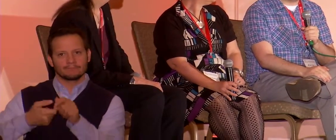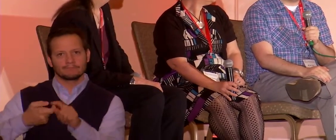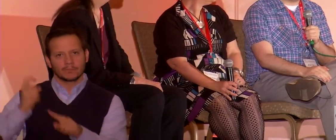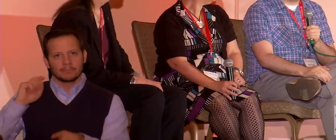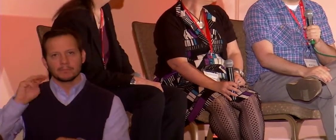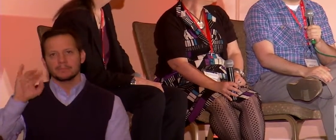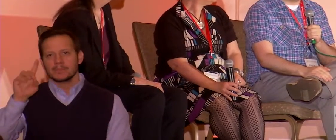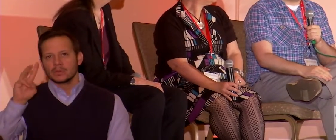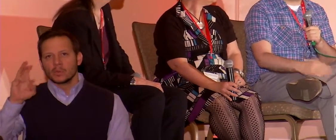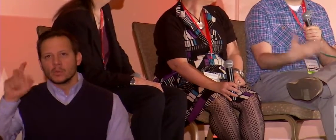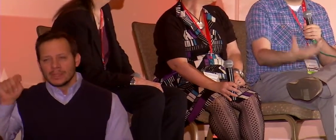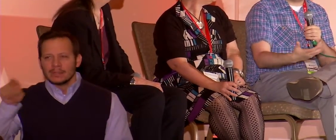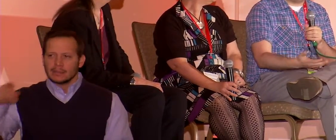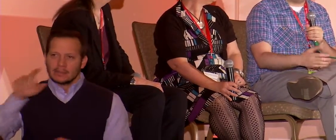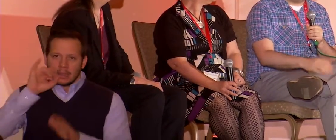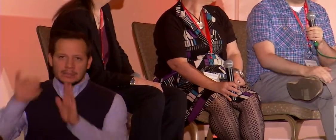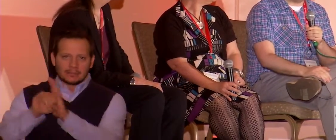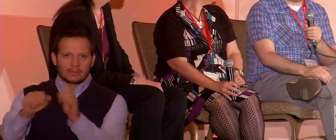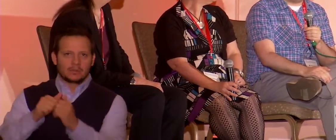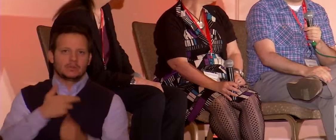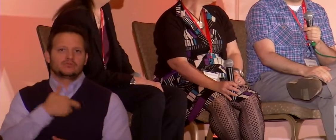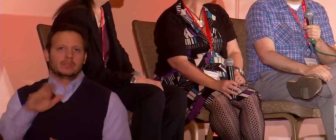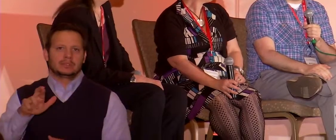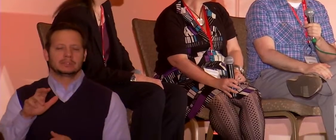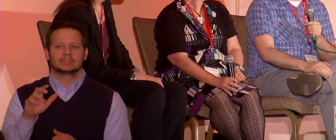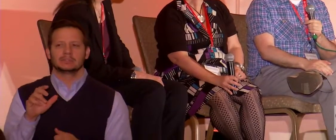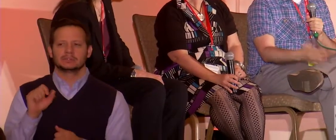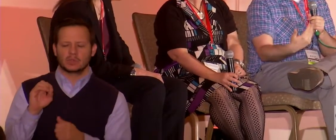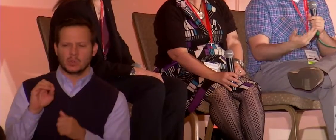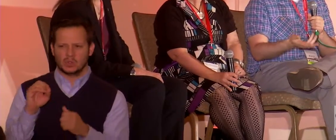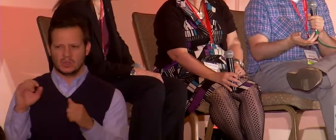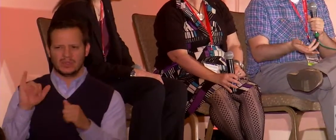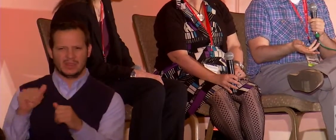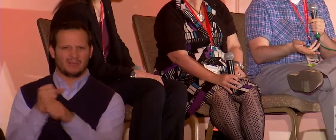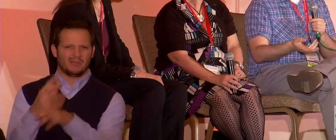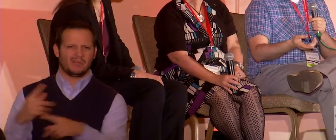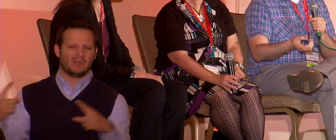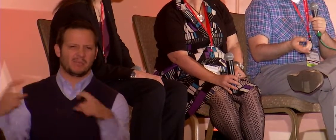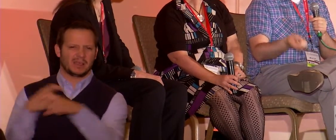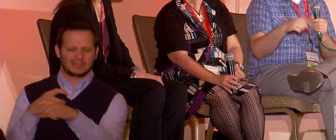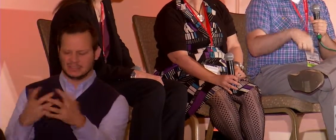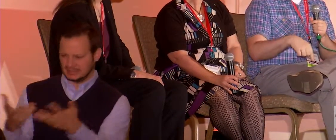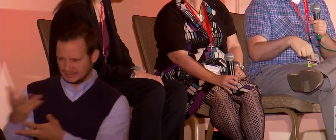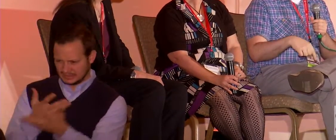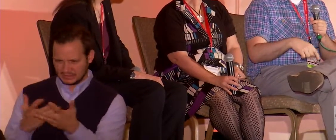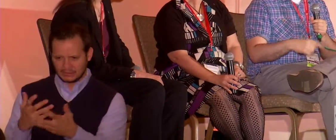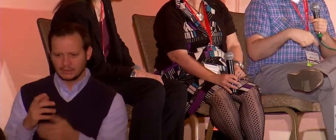with religion. We bashed heads a lot, and it was very complicated. And it actually, as a result,